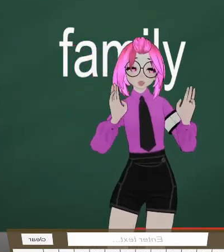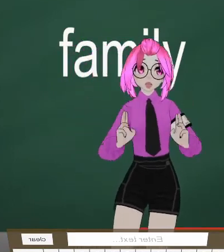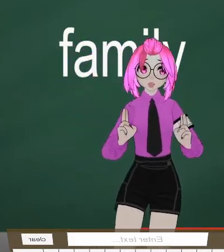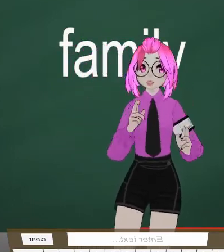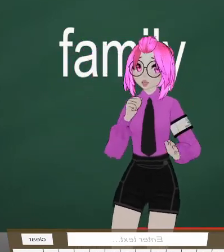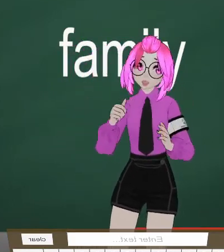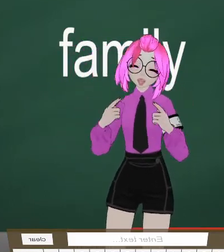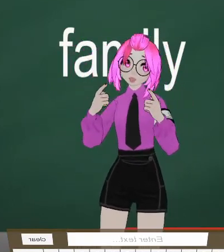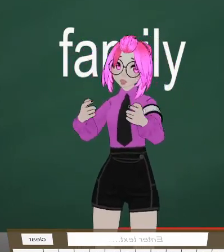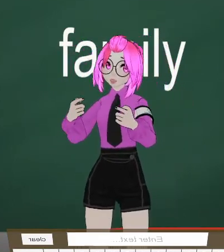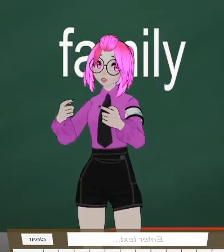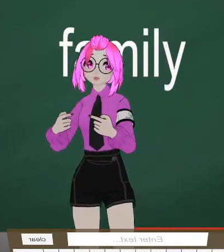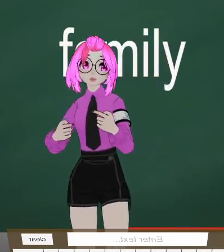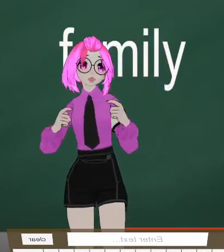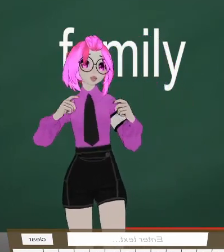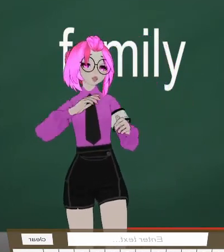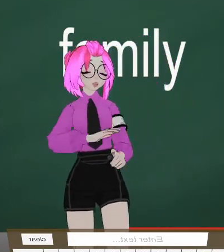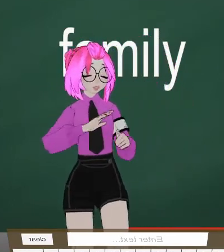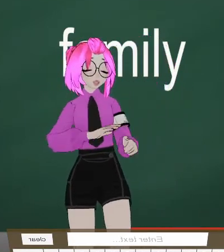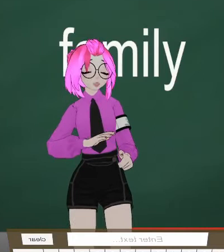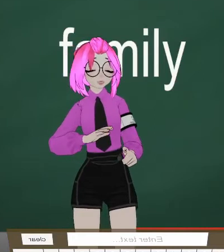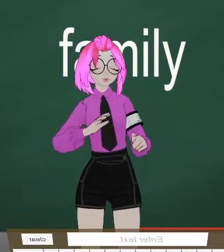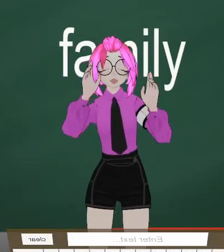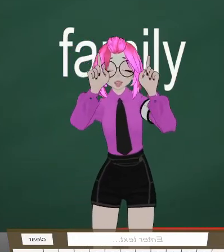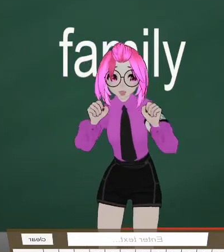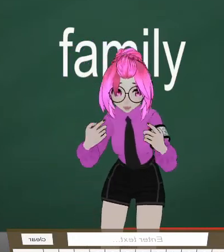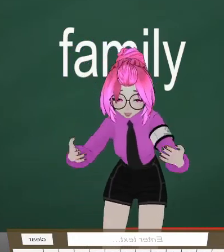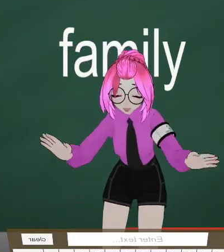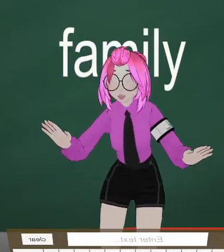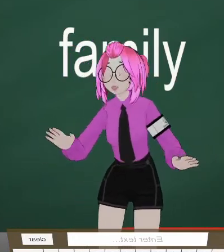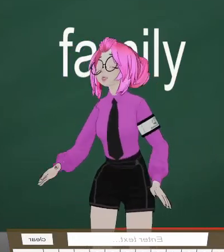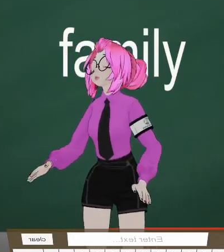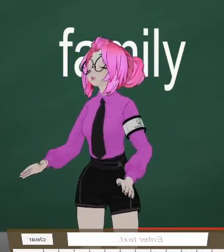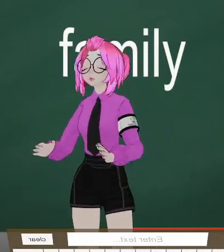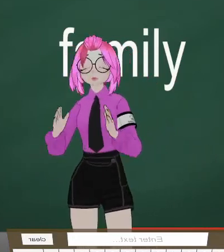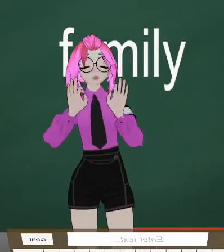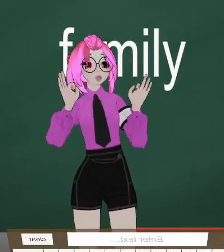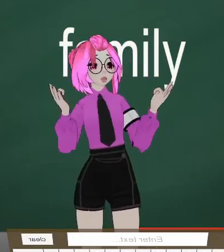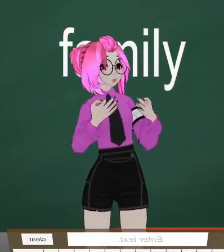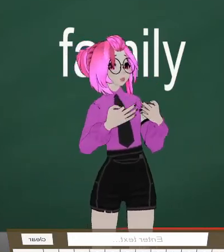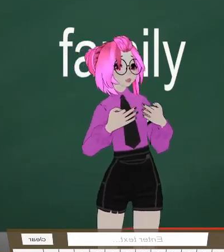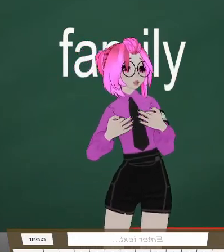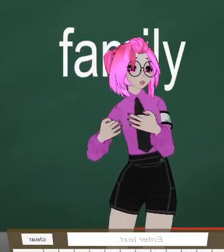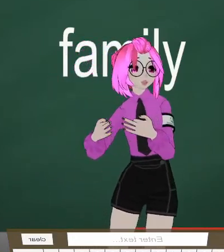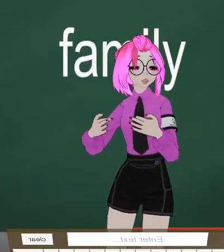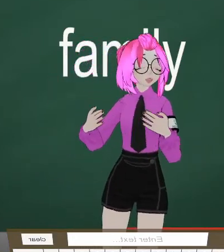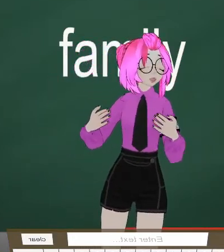holiday it's not about the presents it's not about the stress it's not about the finals it's about family we're gonna make sure